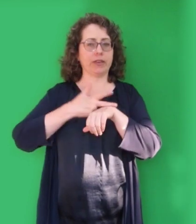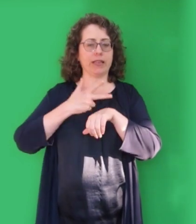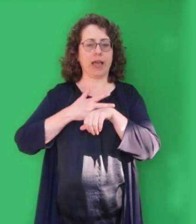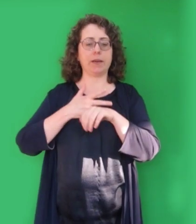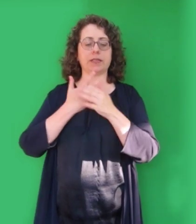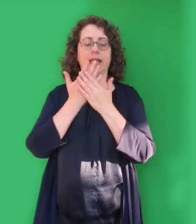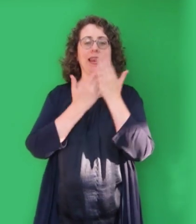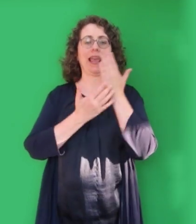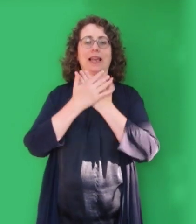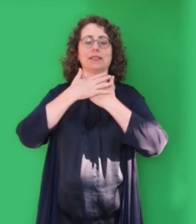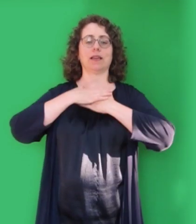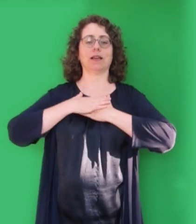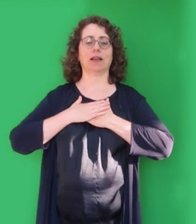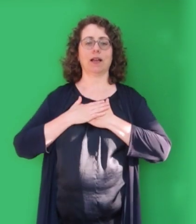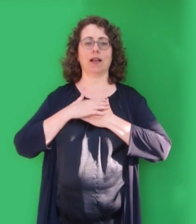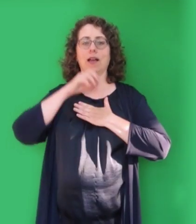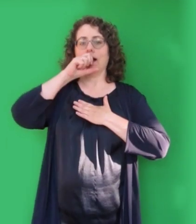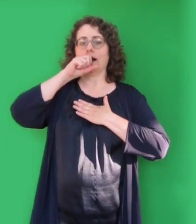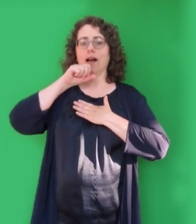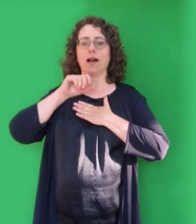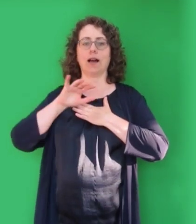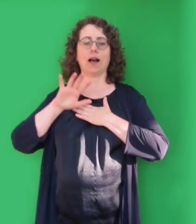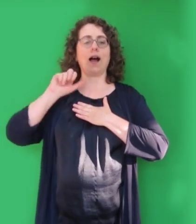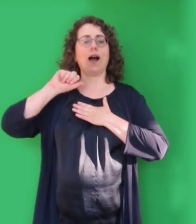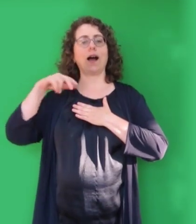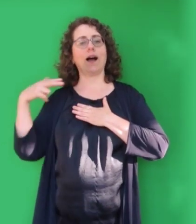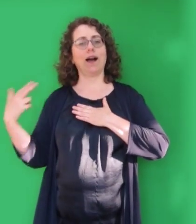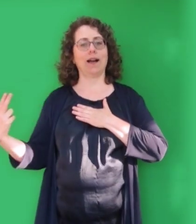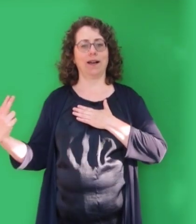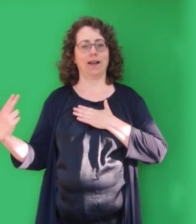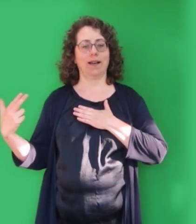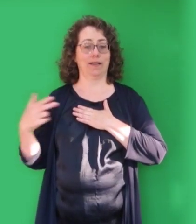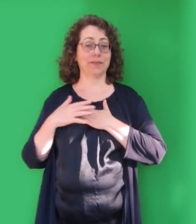Hands to your heart with a sigh.